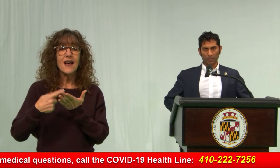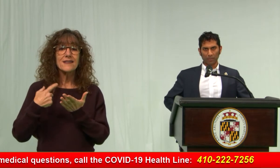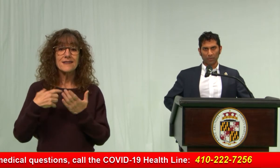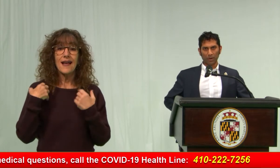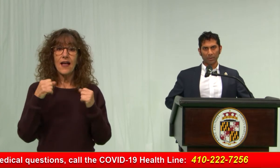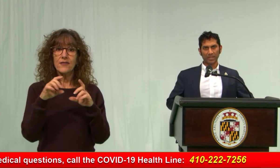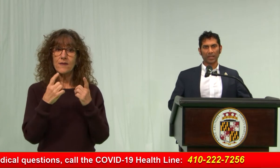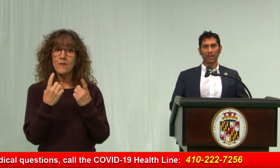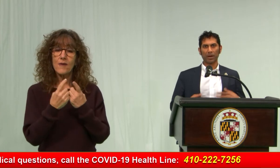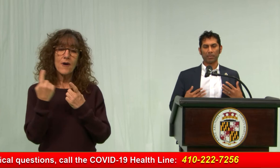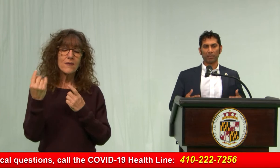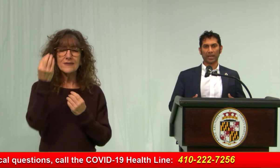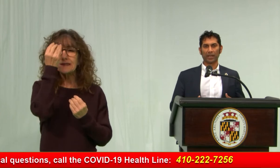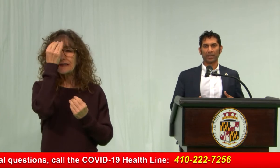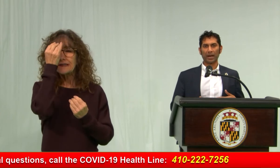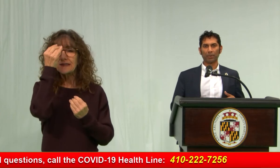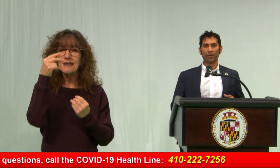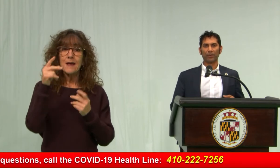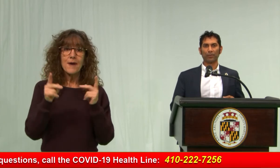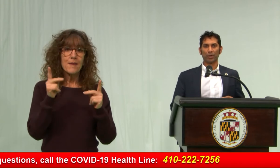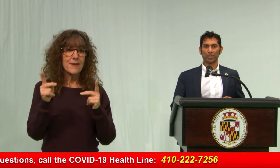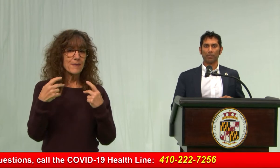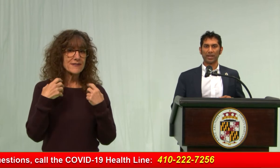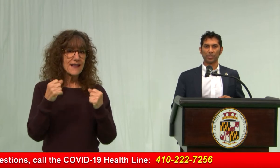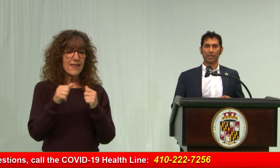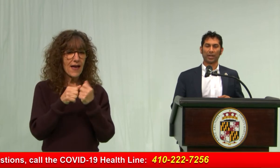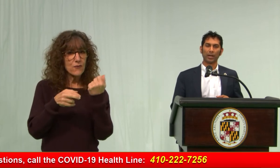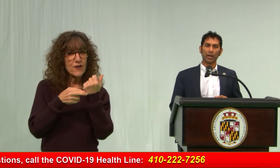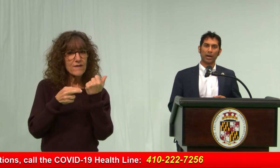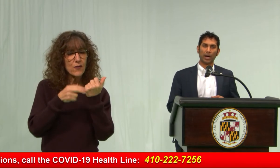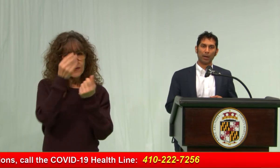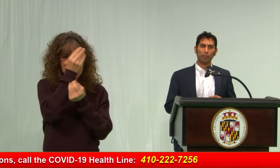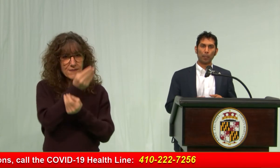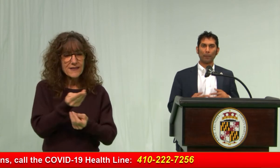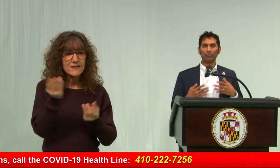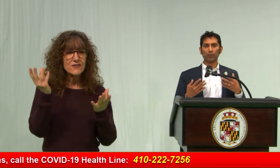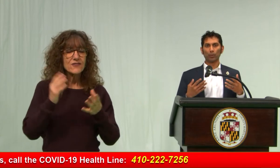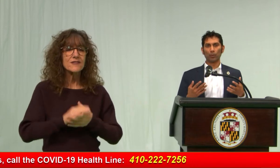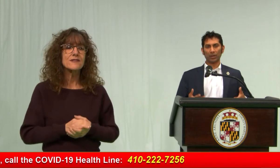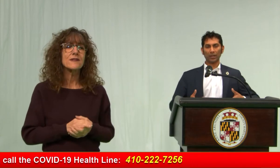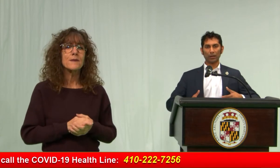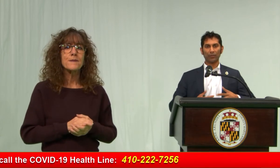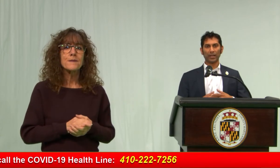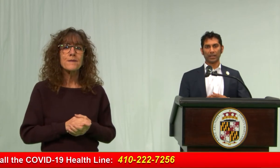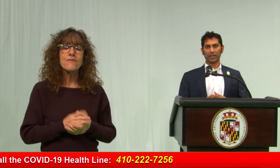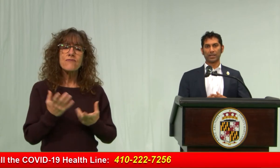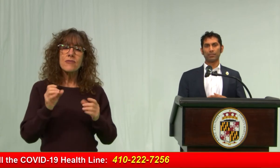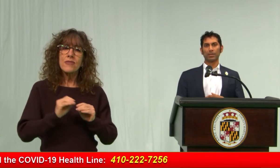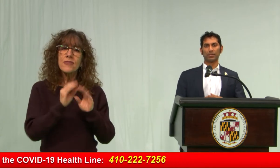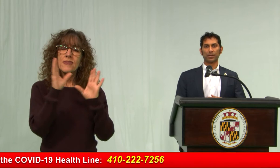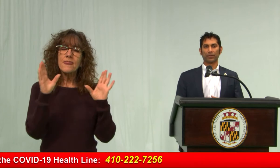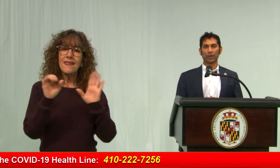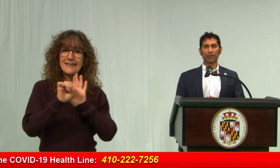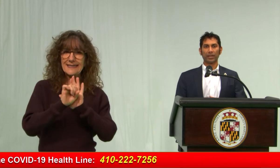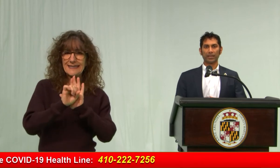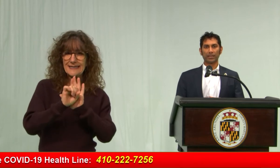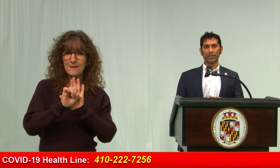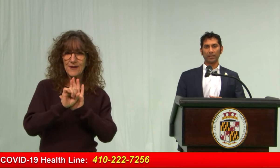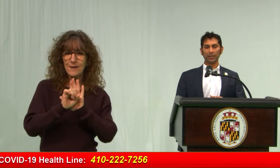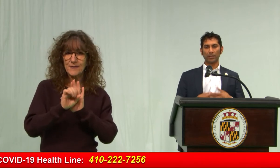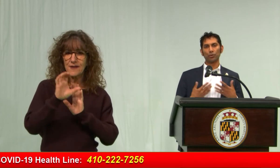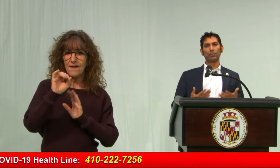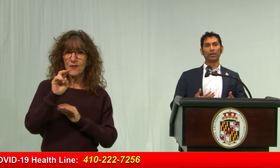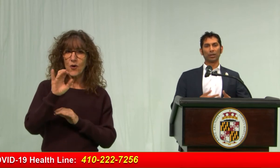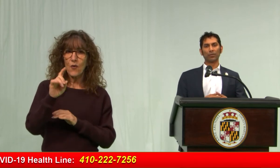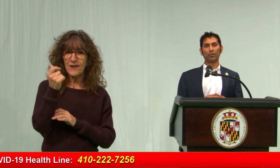as a health department, we're always thinking about public health and how we reinforce our messaging. I want to clarify that the symptoms of